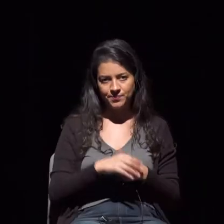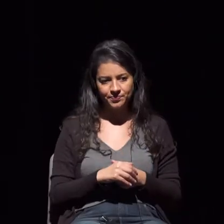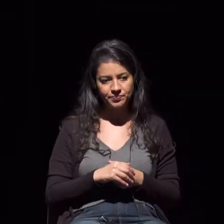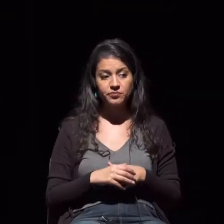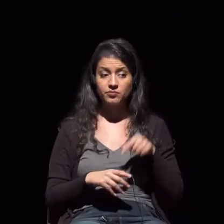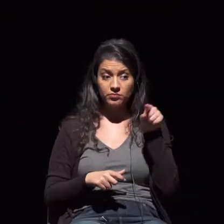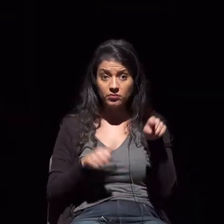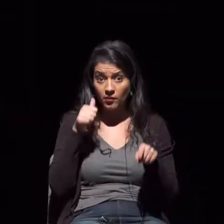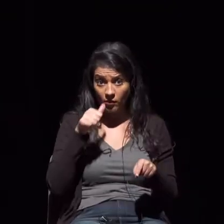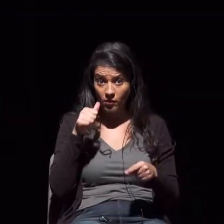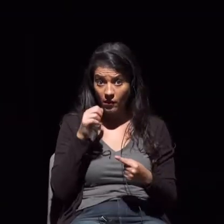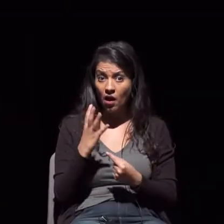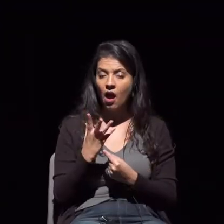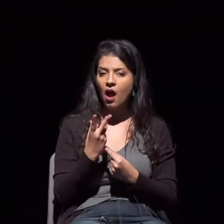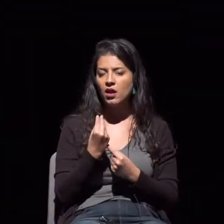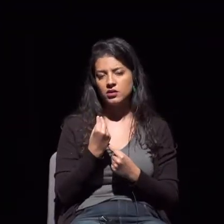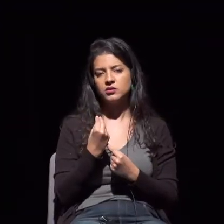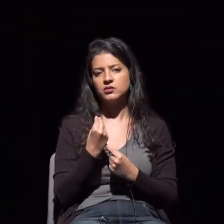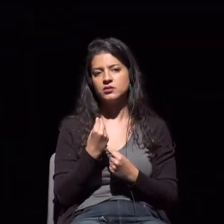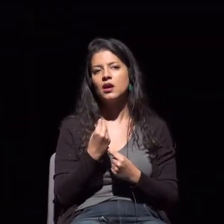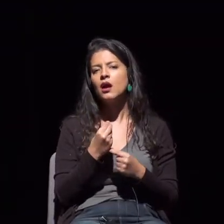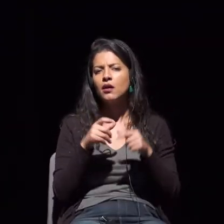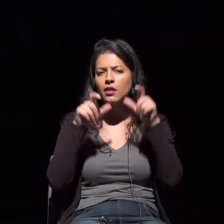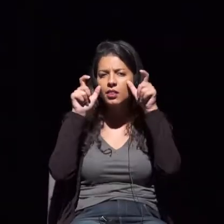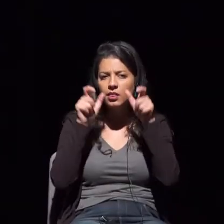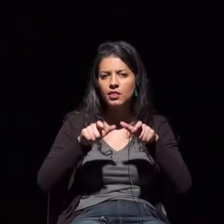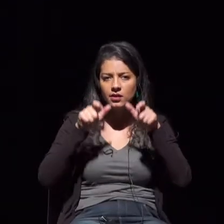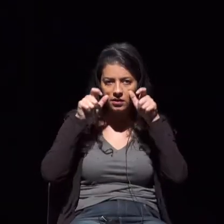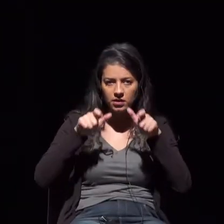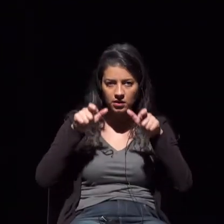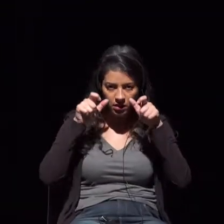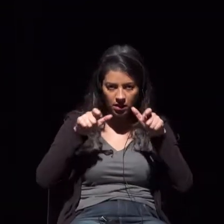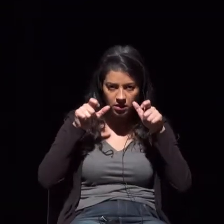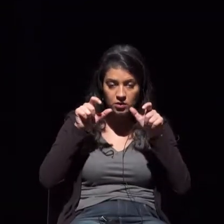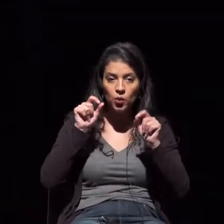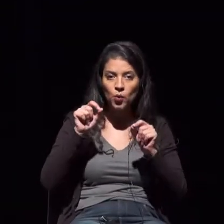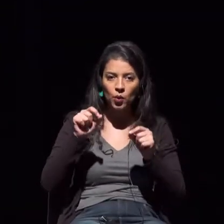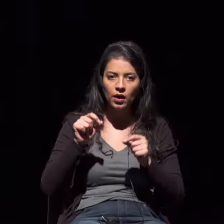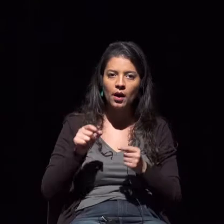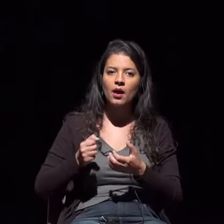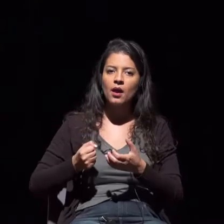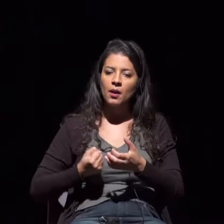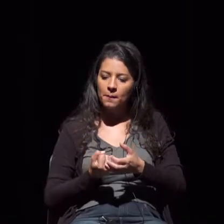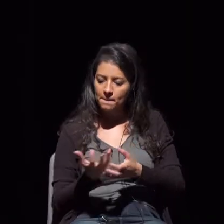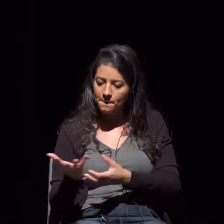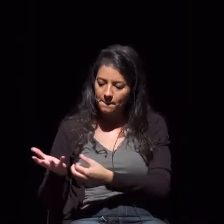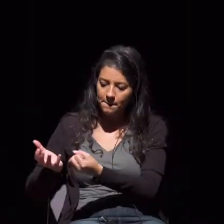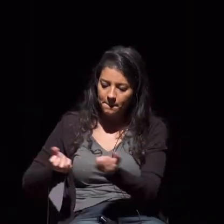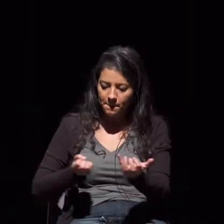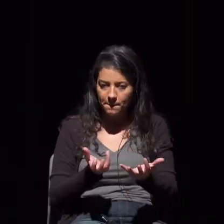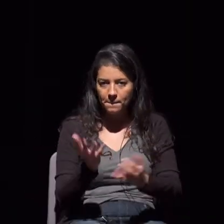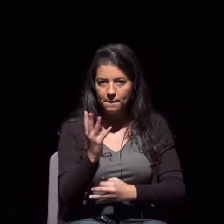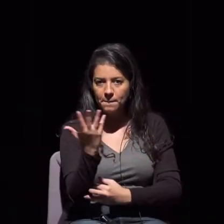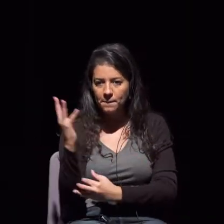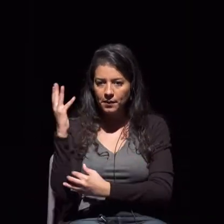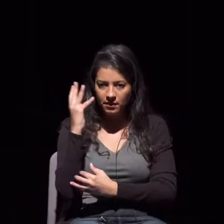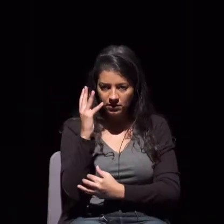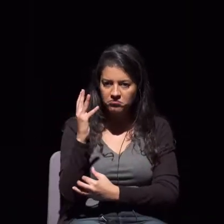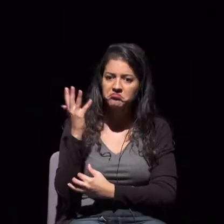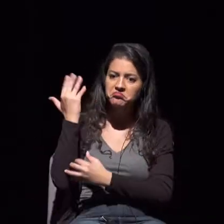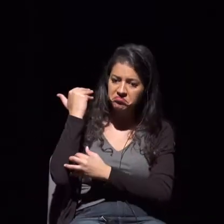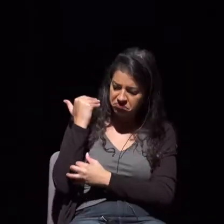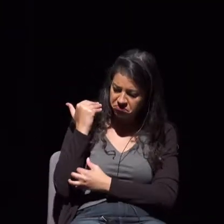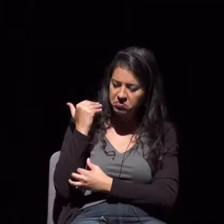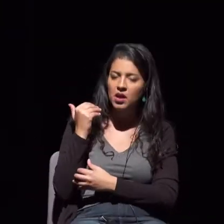of the history, the botanical history that was used by a lot of women during slavery in terms of how to protect themselves from